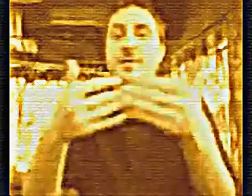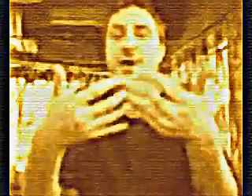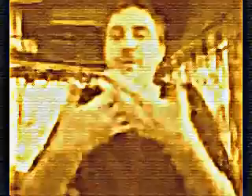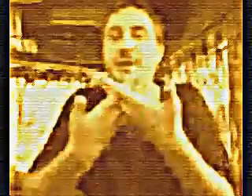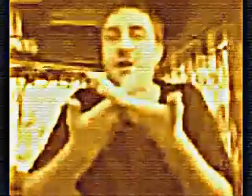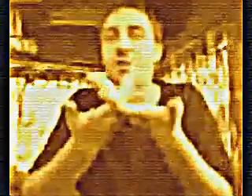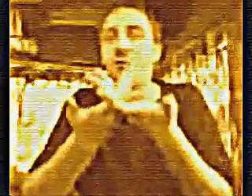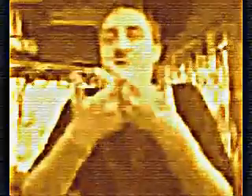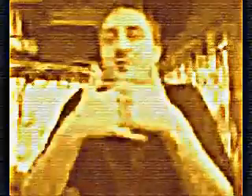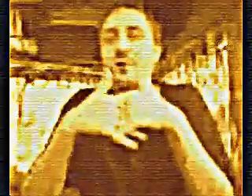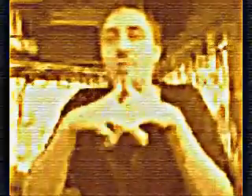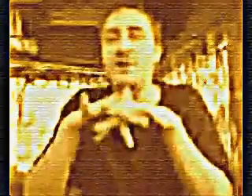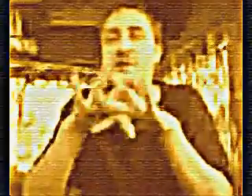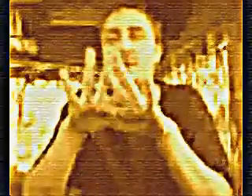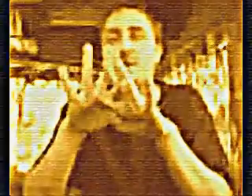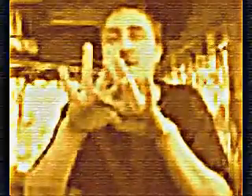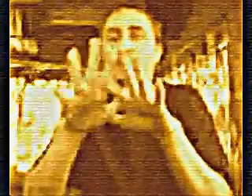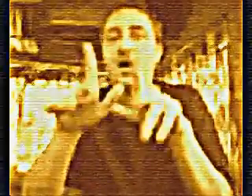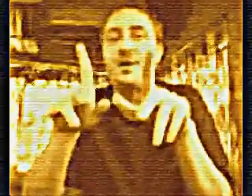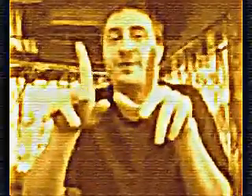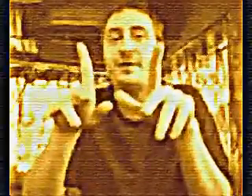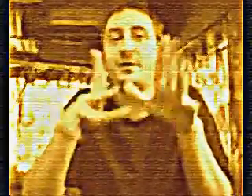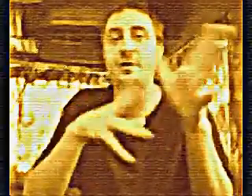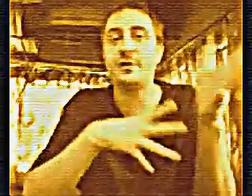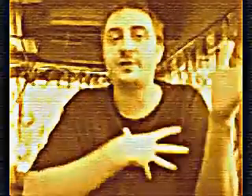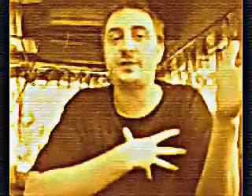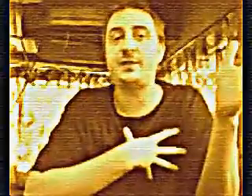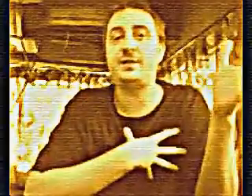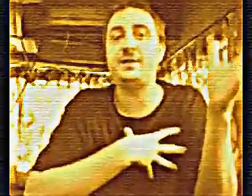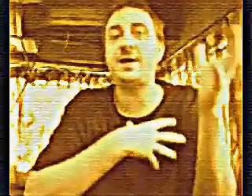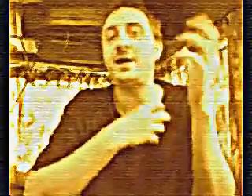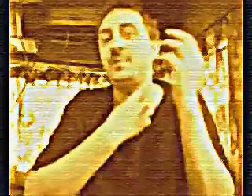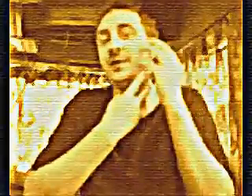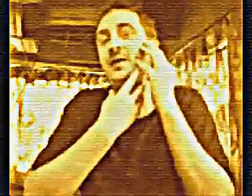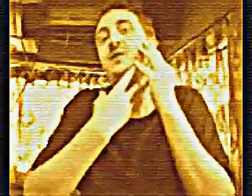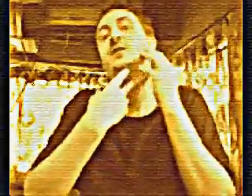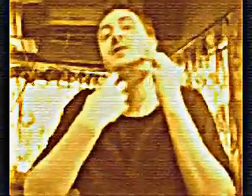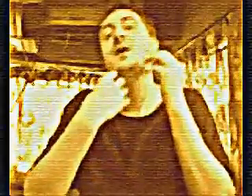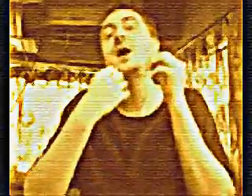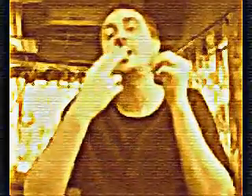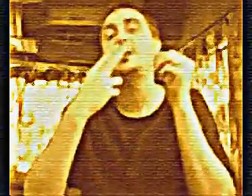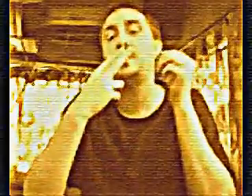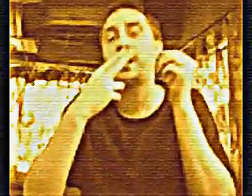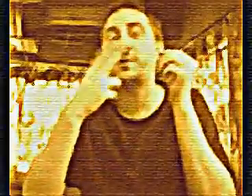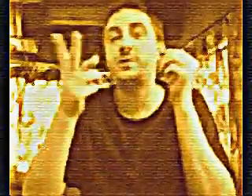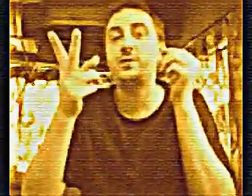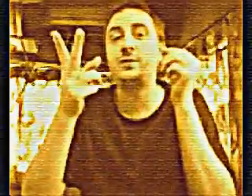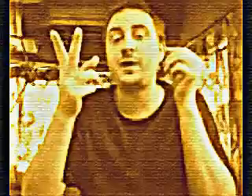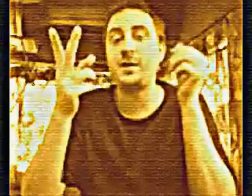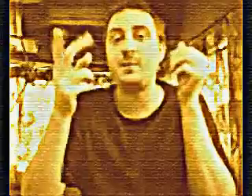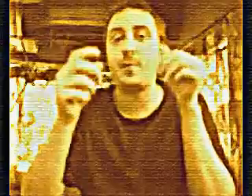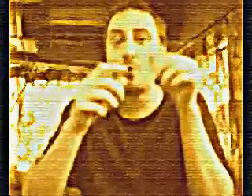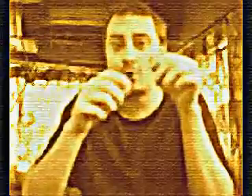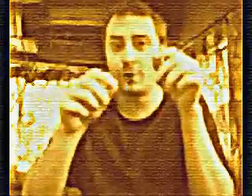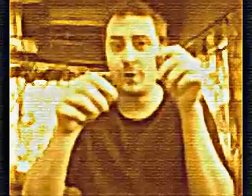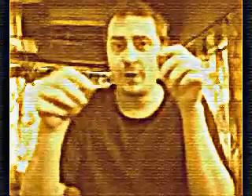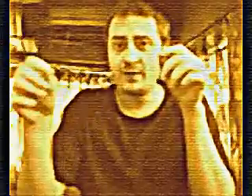put Kentucky near the bottom in categories such as obesity, poverty, heart disease, diabetes, high tobacco use, and poor